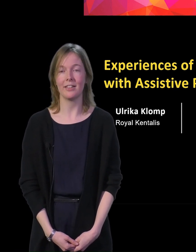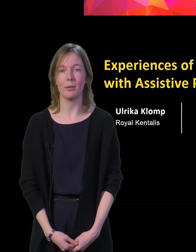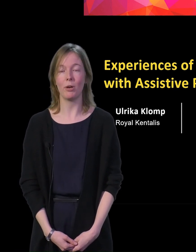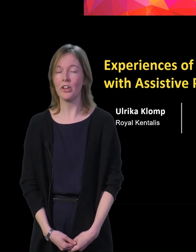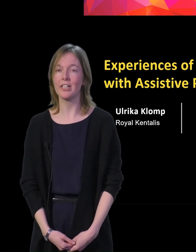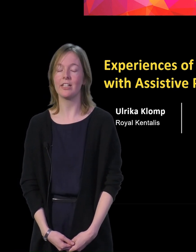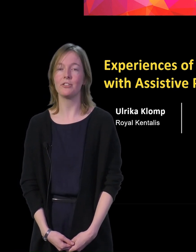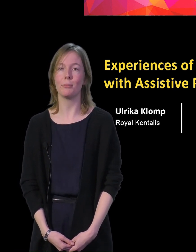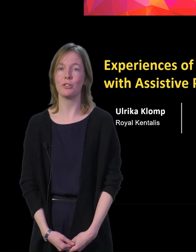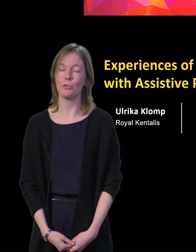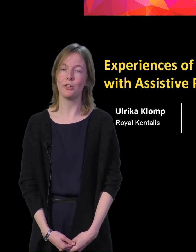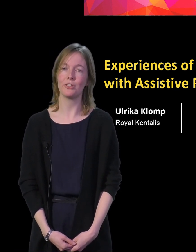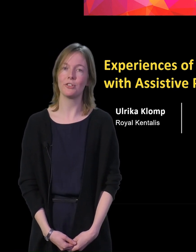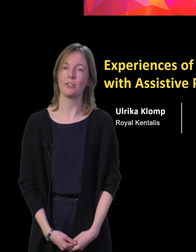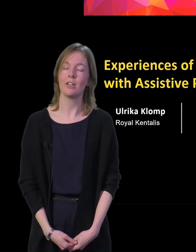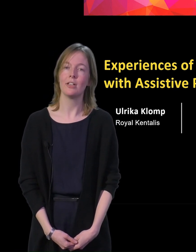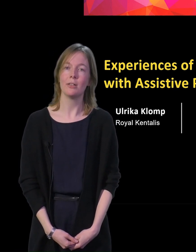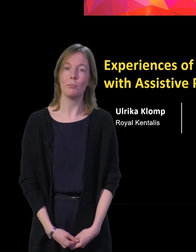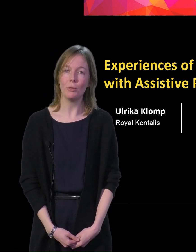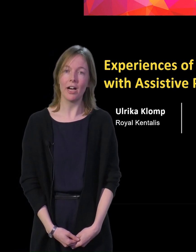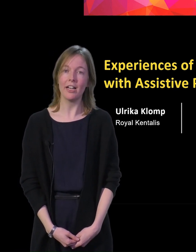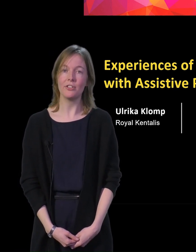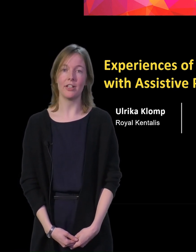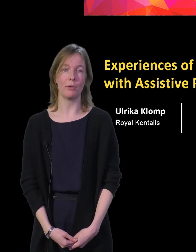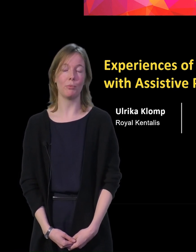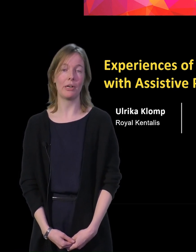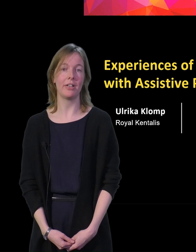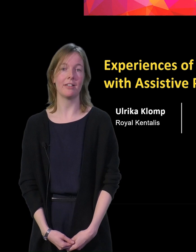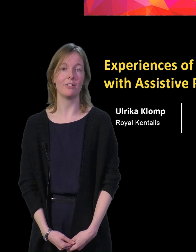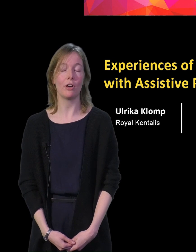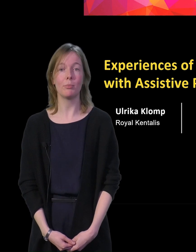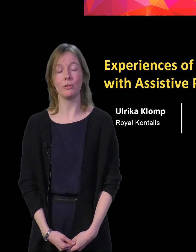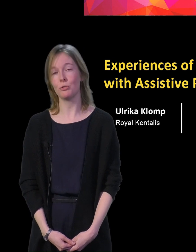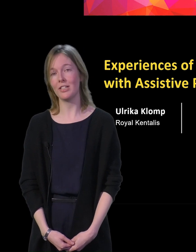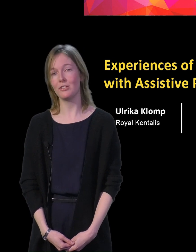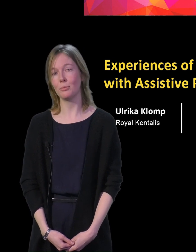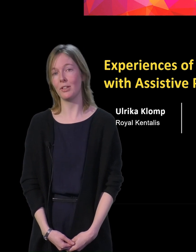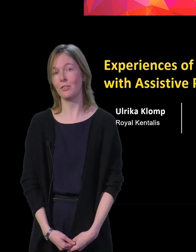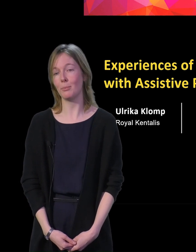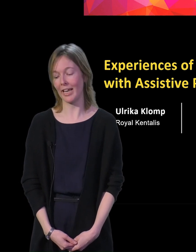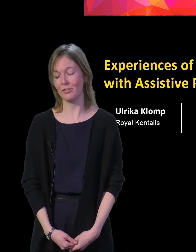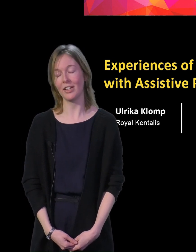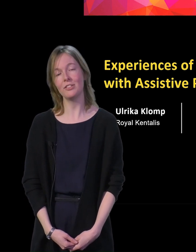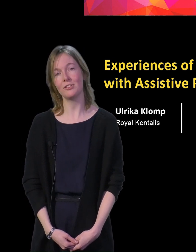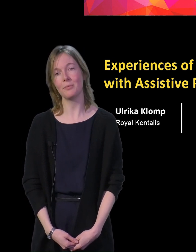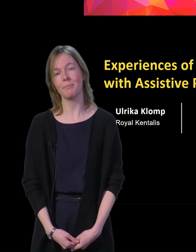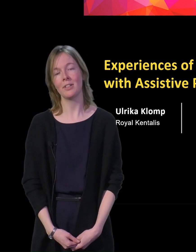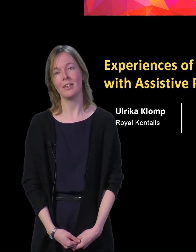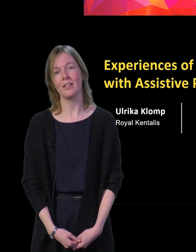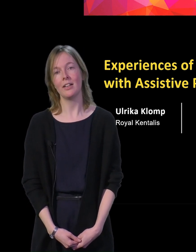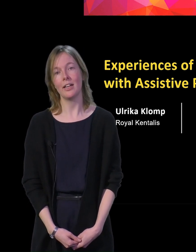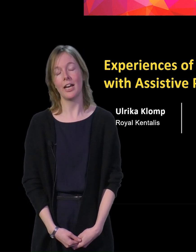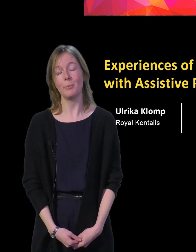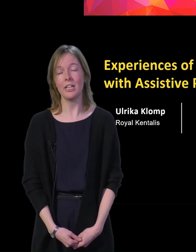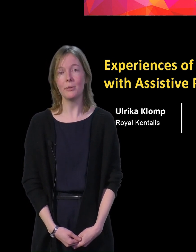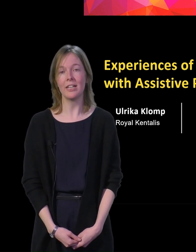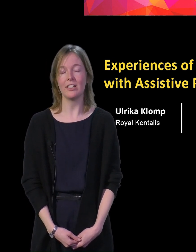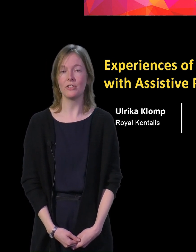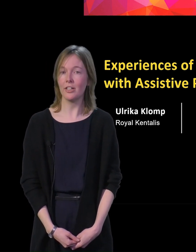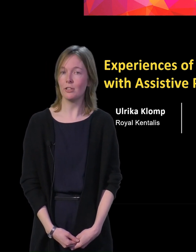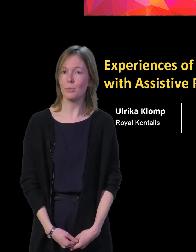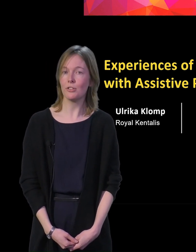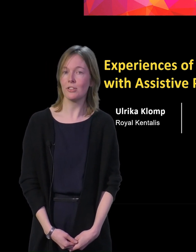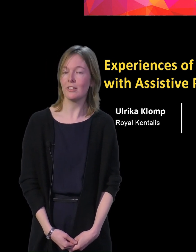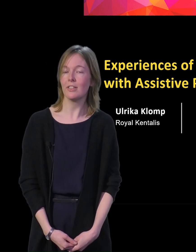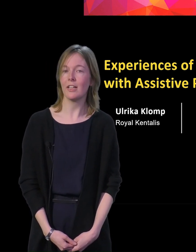skin, blonde hair till my shoulders, blue eyes, and I'm wearing a dark blue dress with a black vest. I'm a hearing